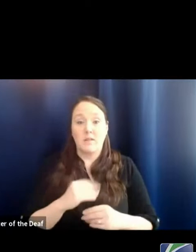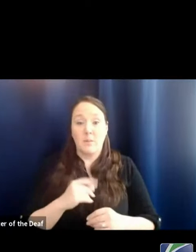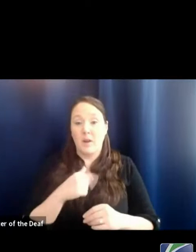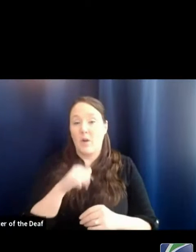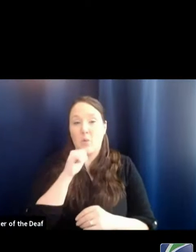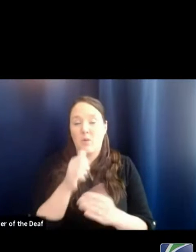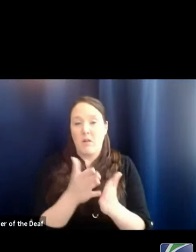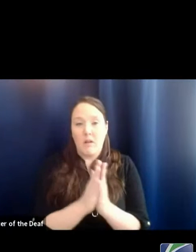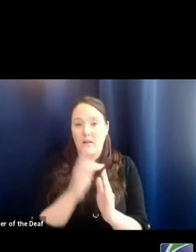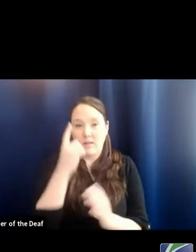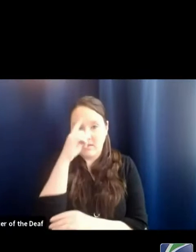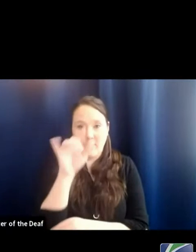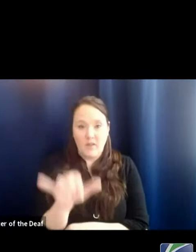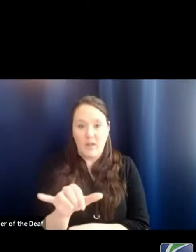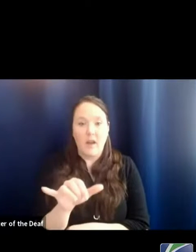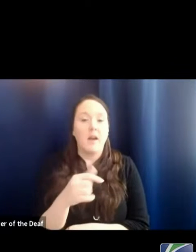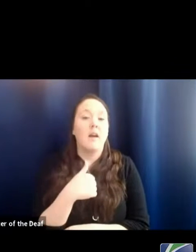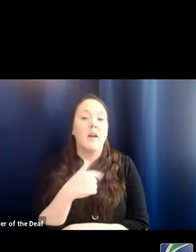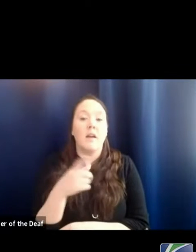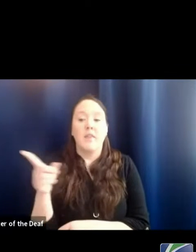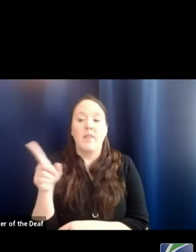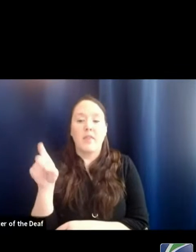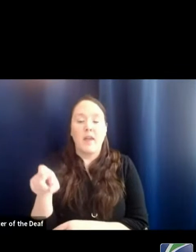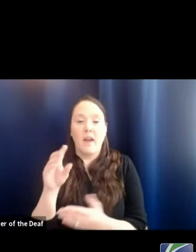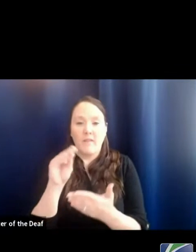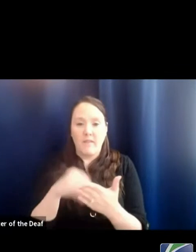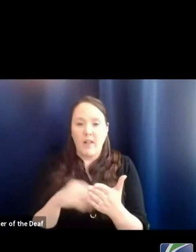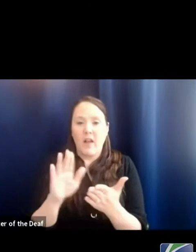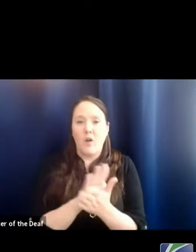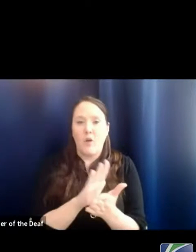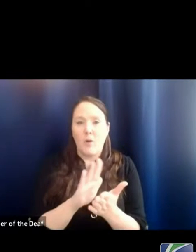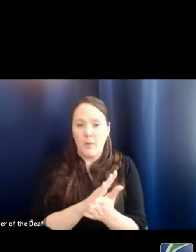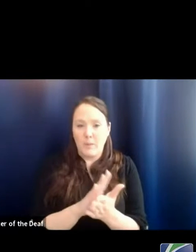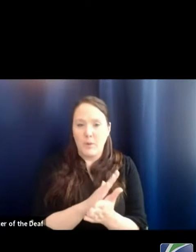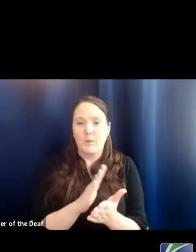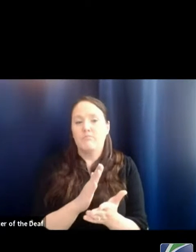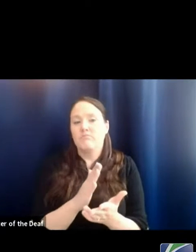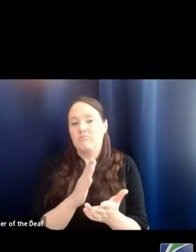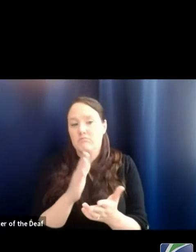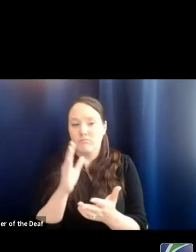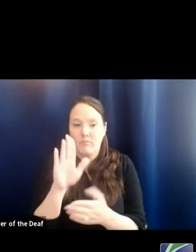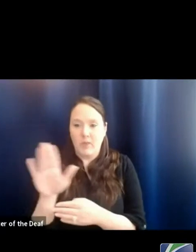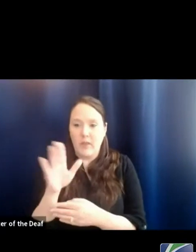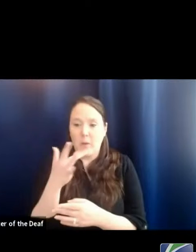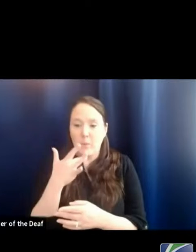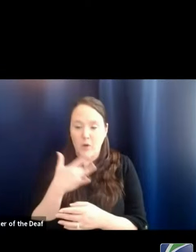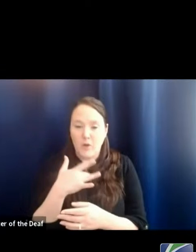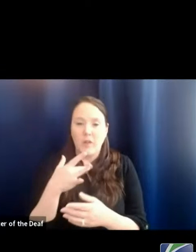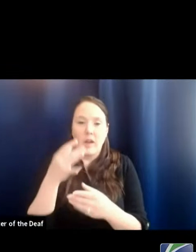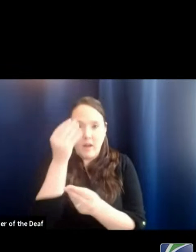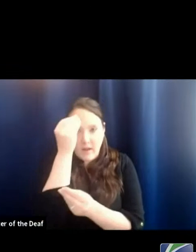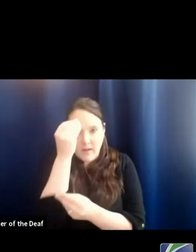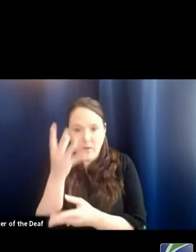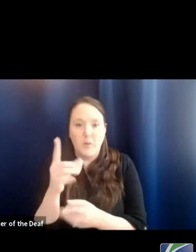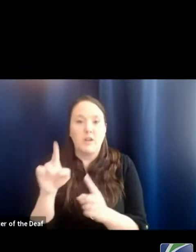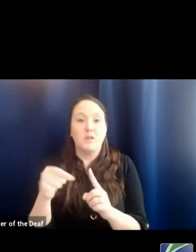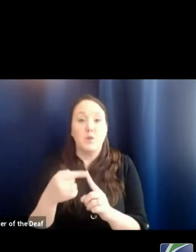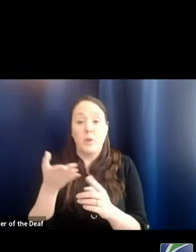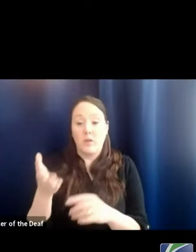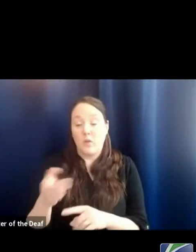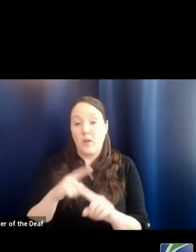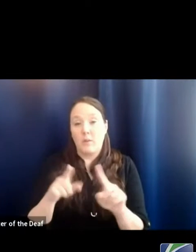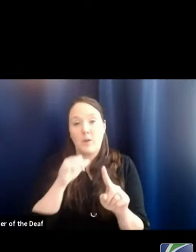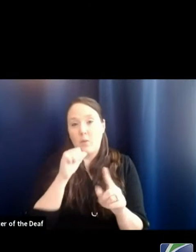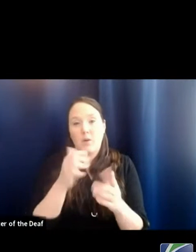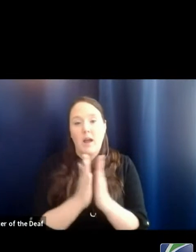that. I believe they have to fill out paperwork and fill out their date of birth and stuff like that when they're there. But we're not asking